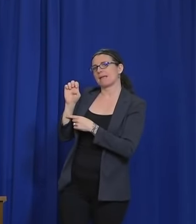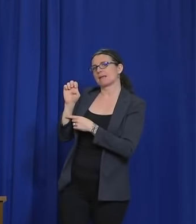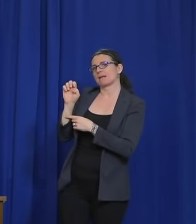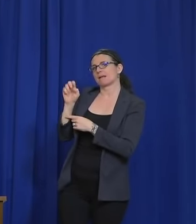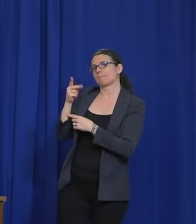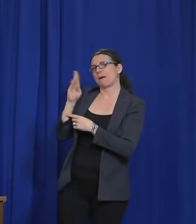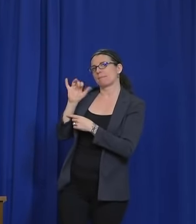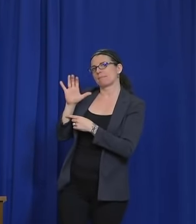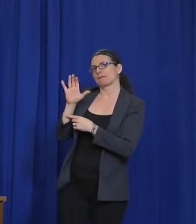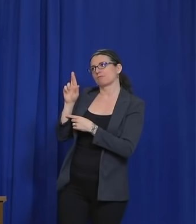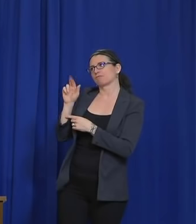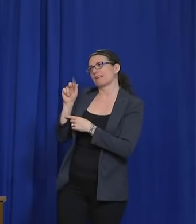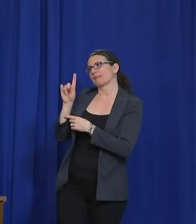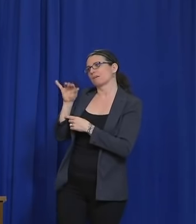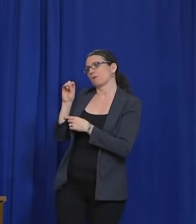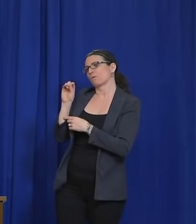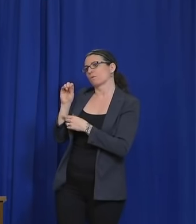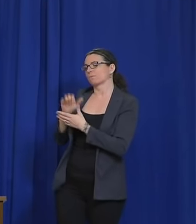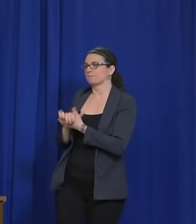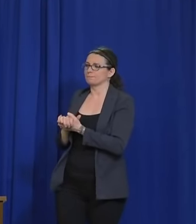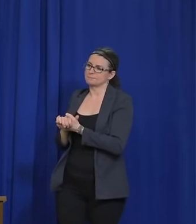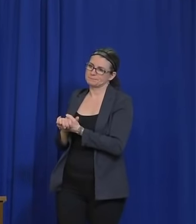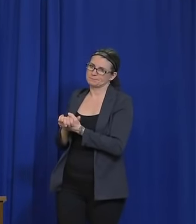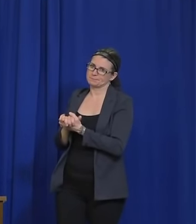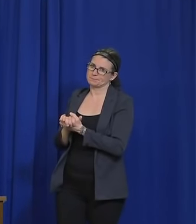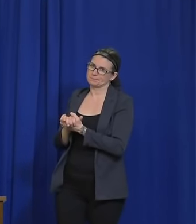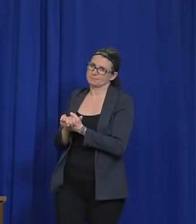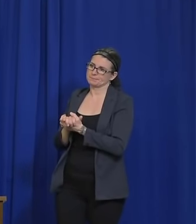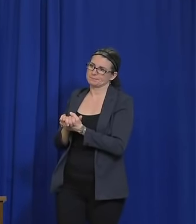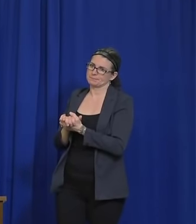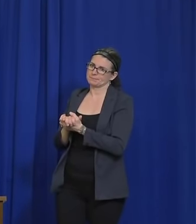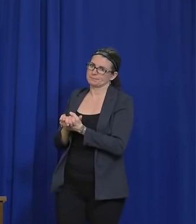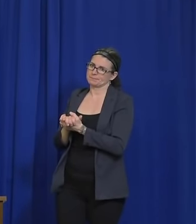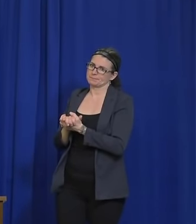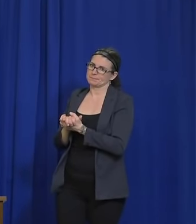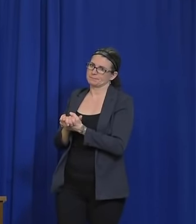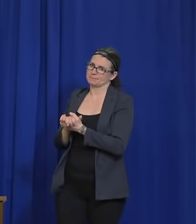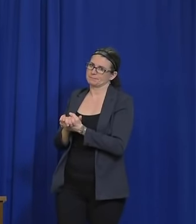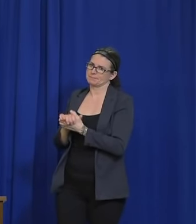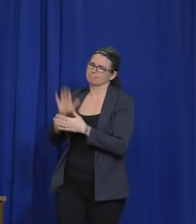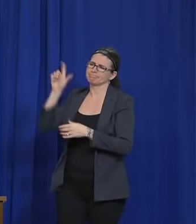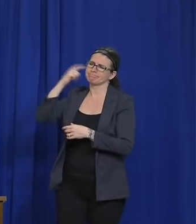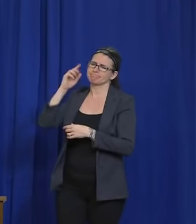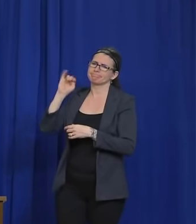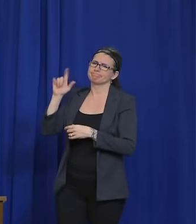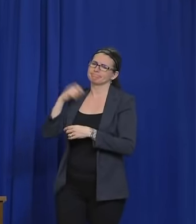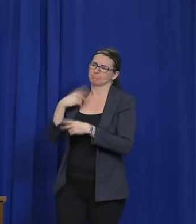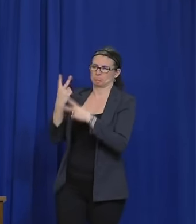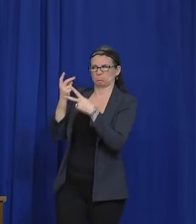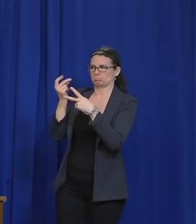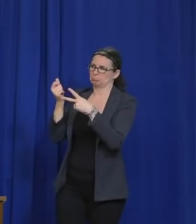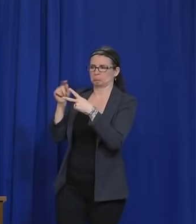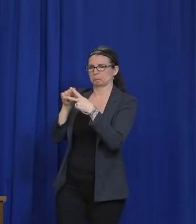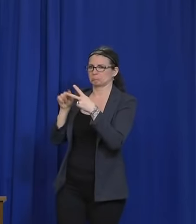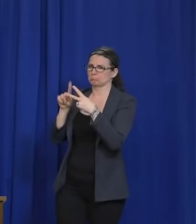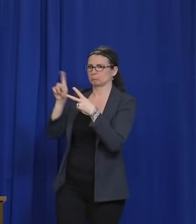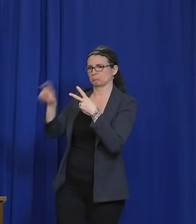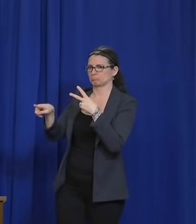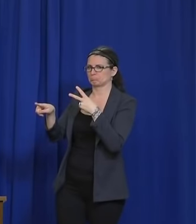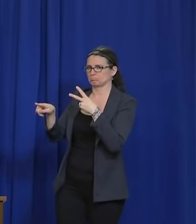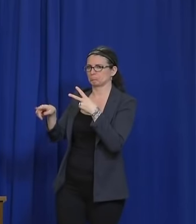thank you. Thank you for taking the question. Governor Mills, I just have two quick questions, really. One is about testing